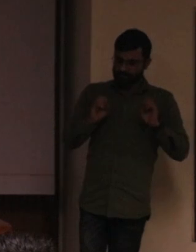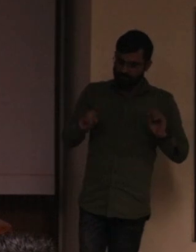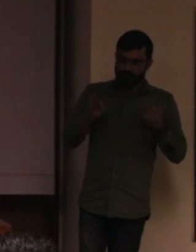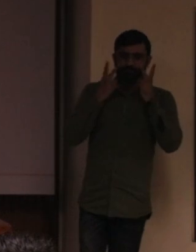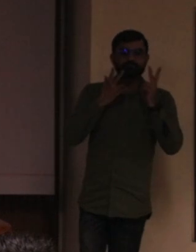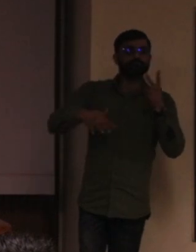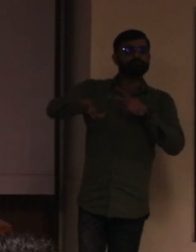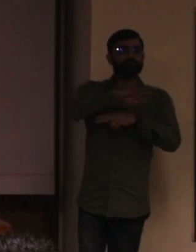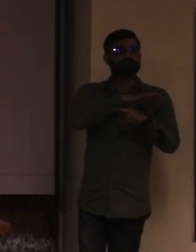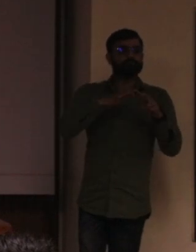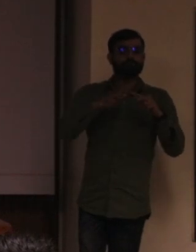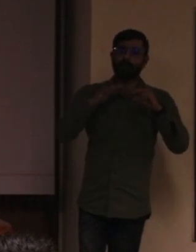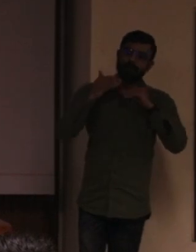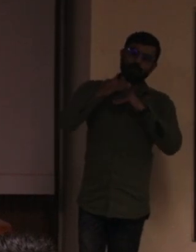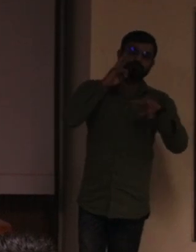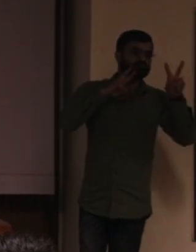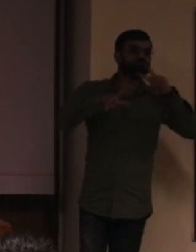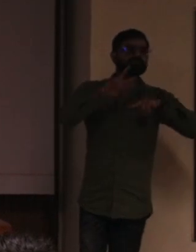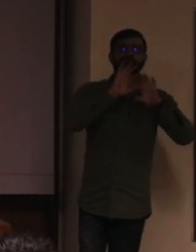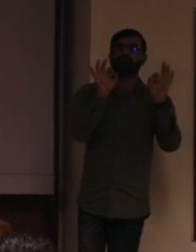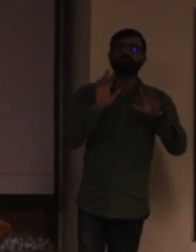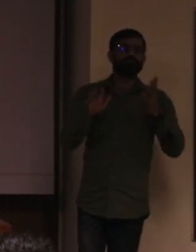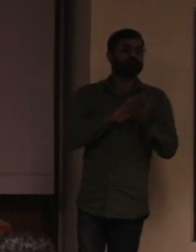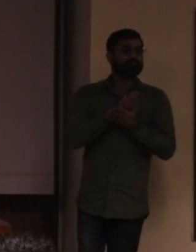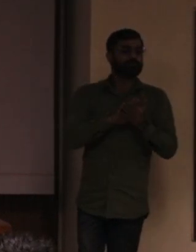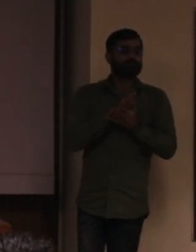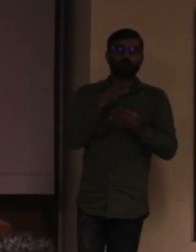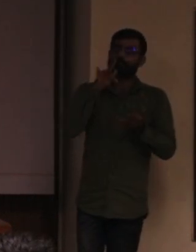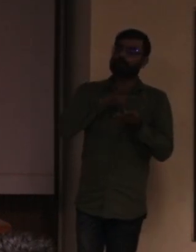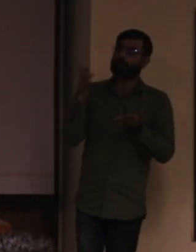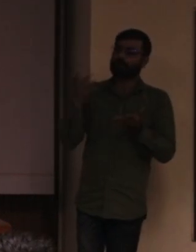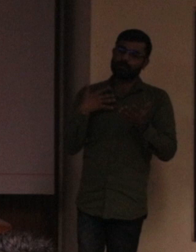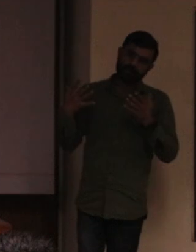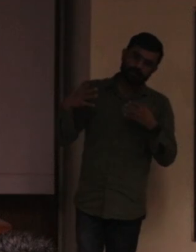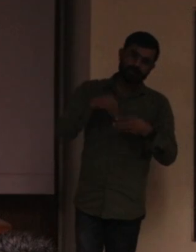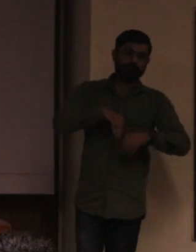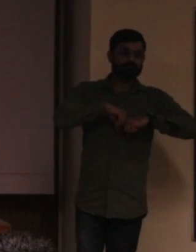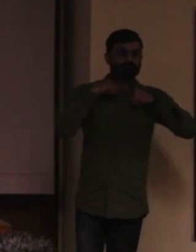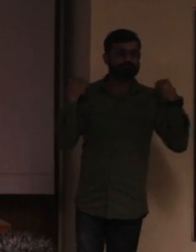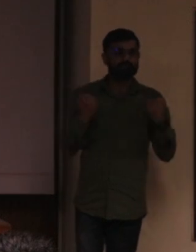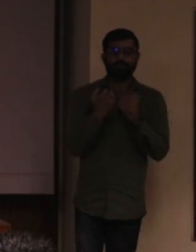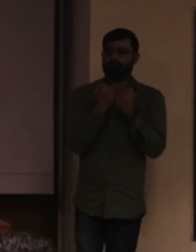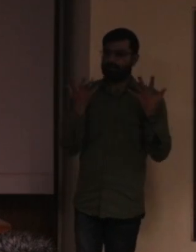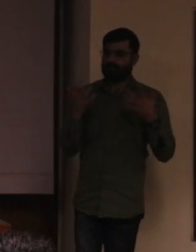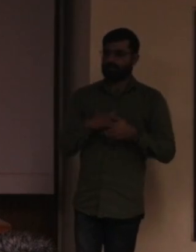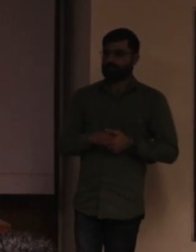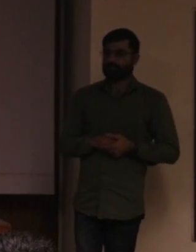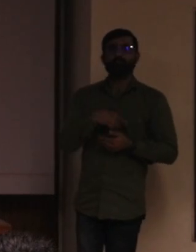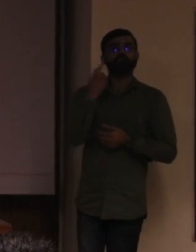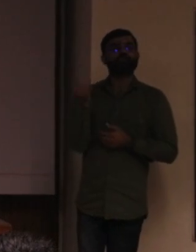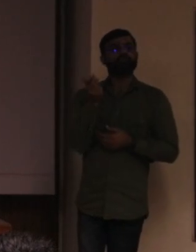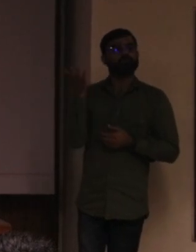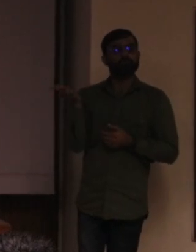see to your eye level, nothing is survived. And therefore, we are putting a lot of effort using